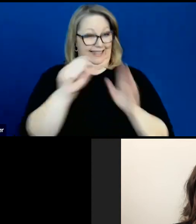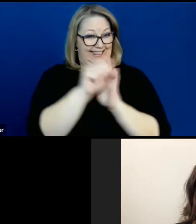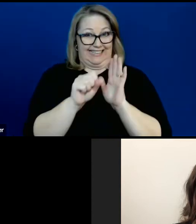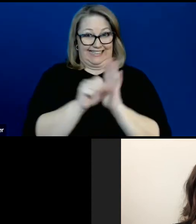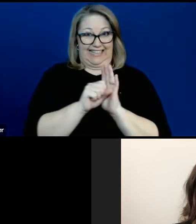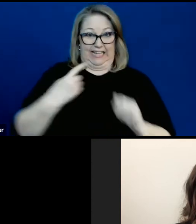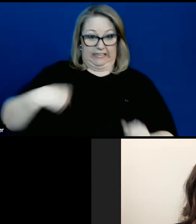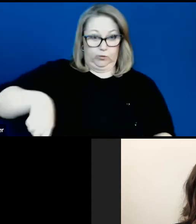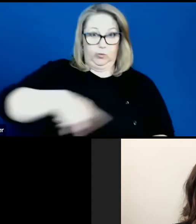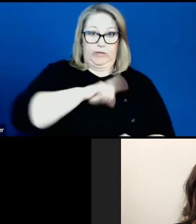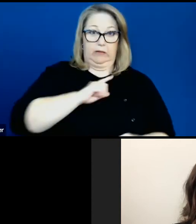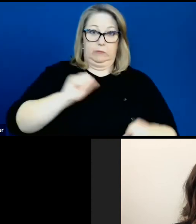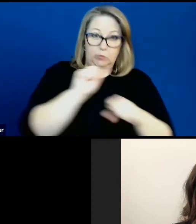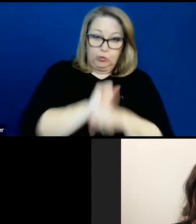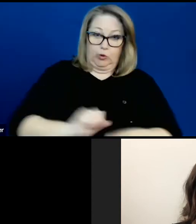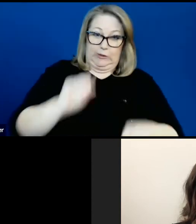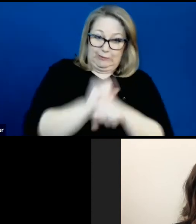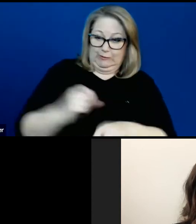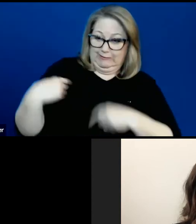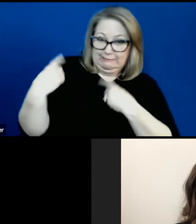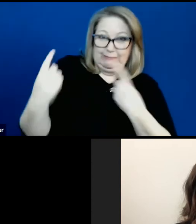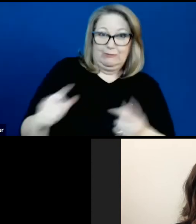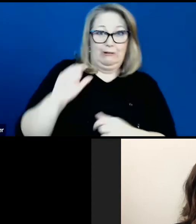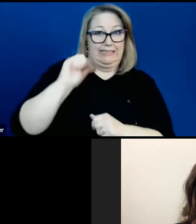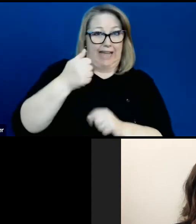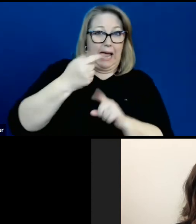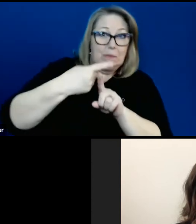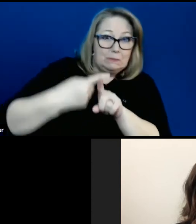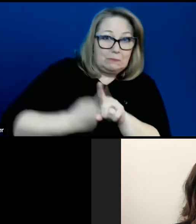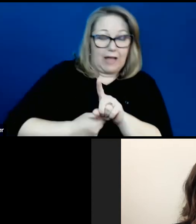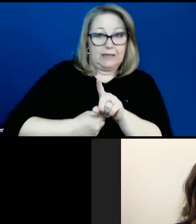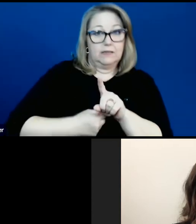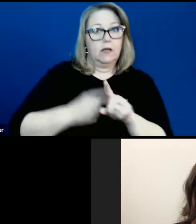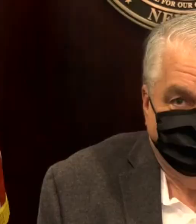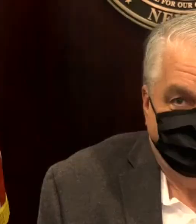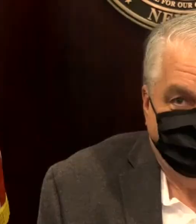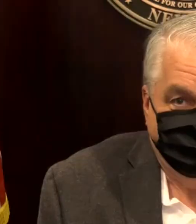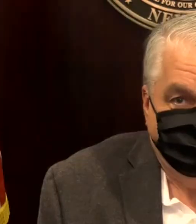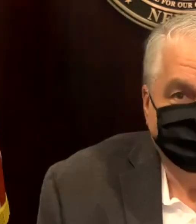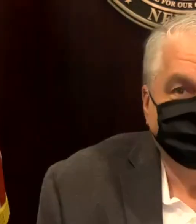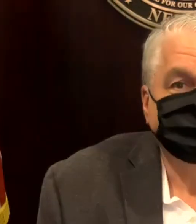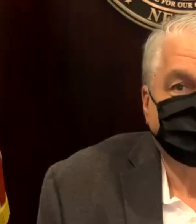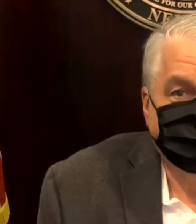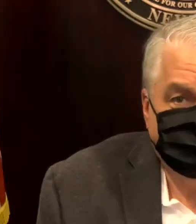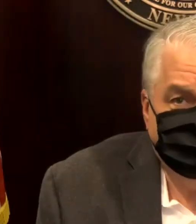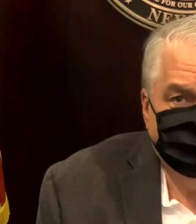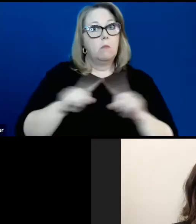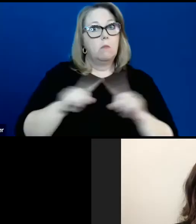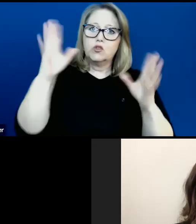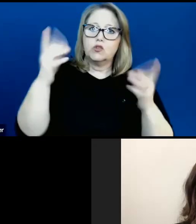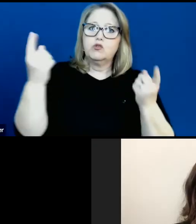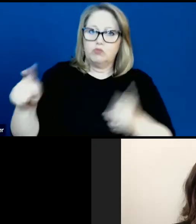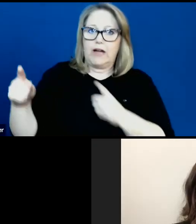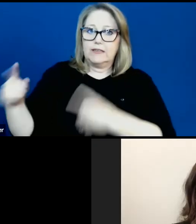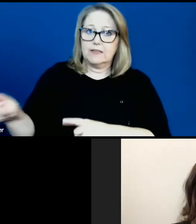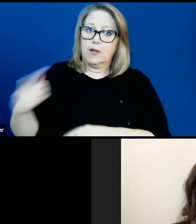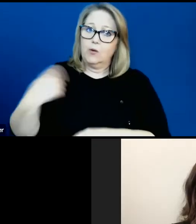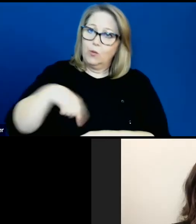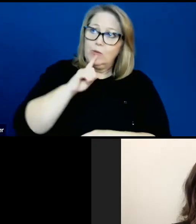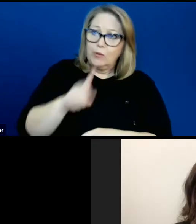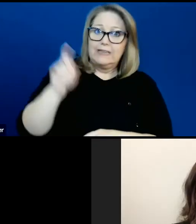10 months, this is a national crisis that demands a unified national strategy and solution.